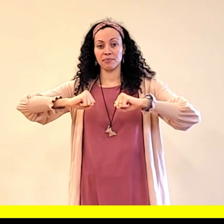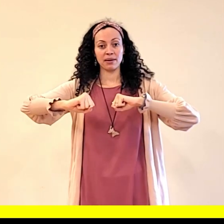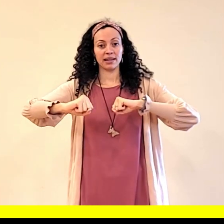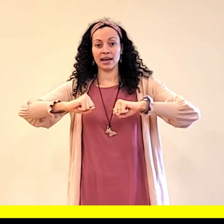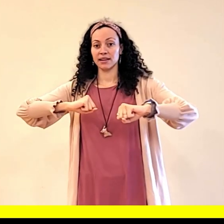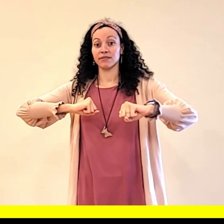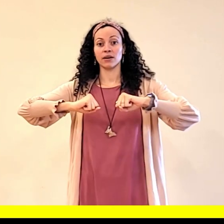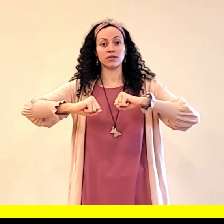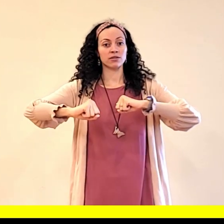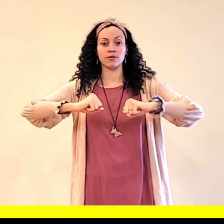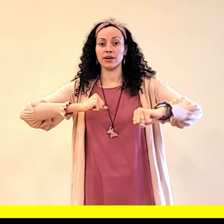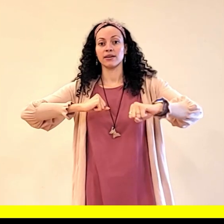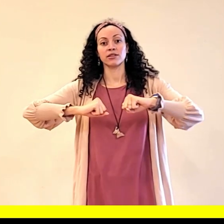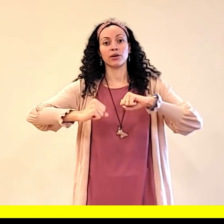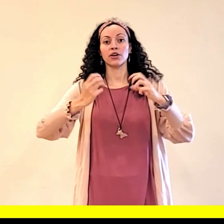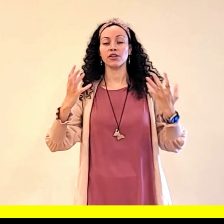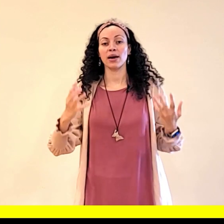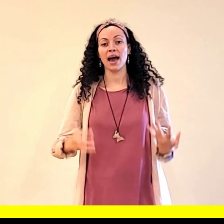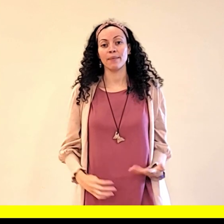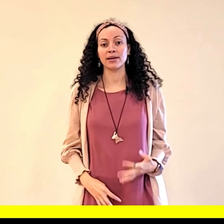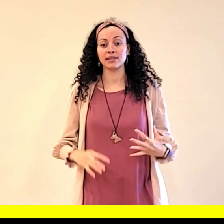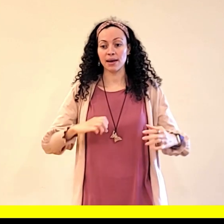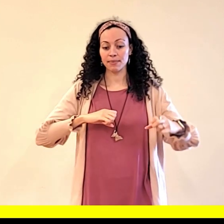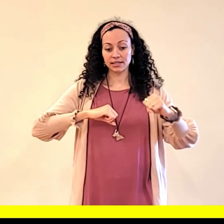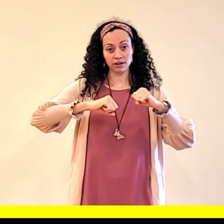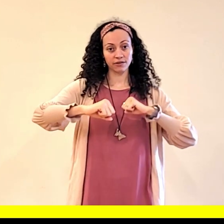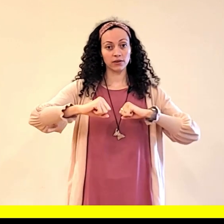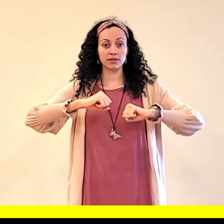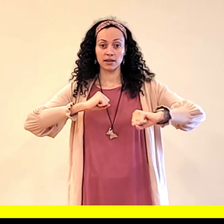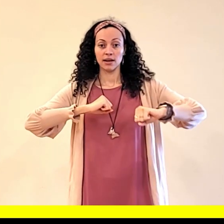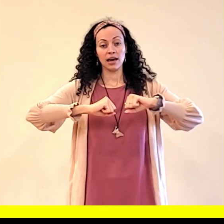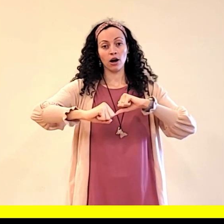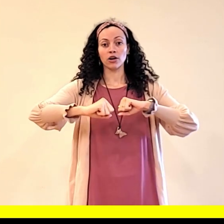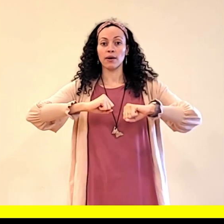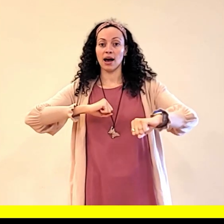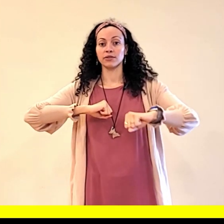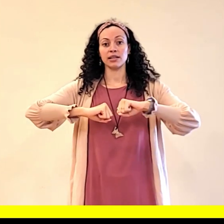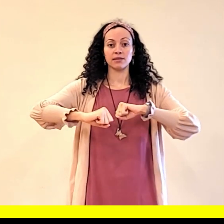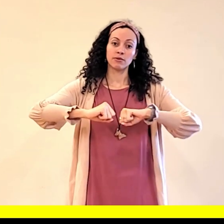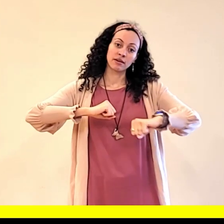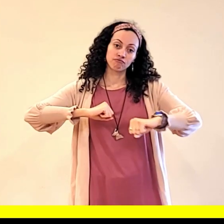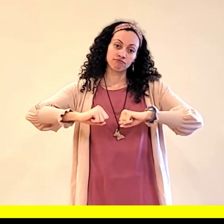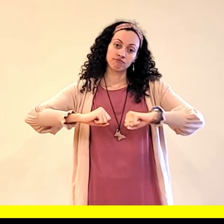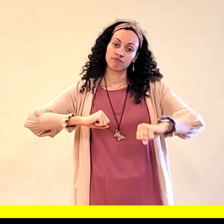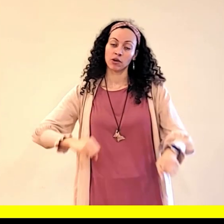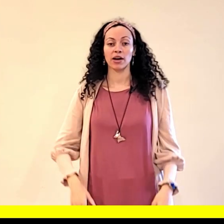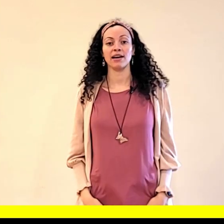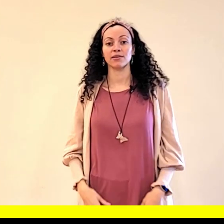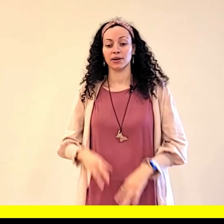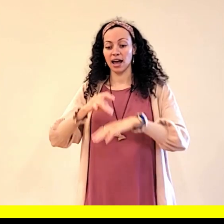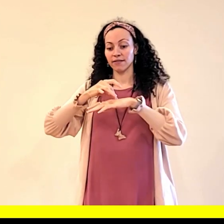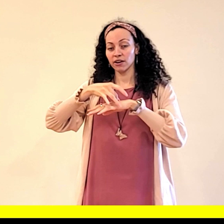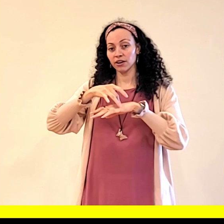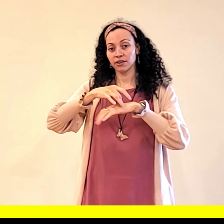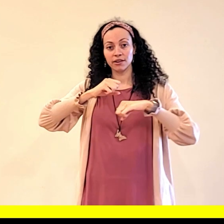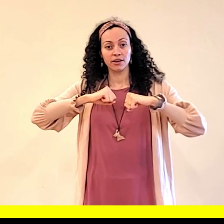you're going to mimic like the faults moving. So when an earthquake happens, it means our faults and our ground is moving. Okay,